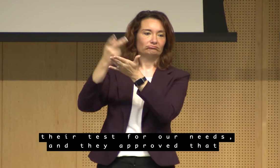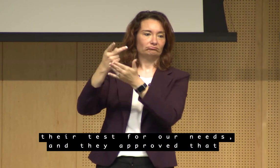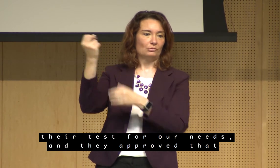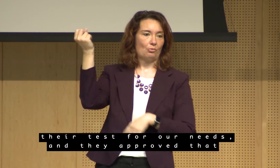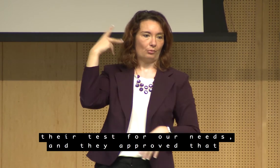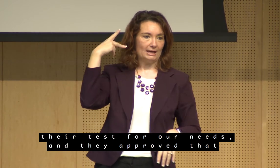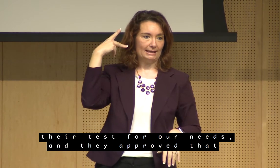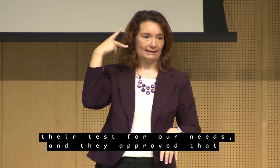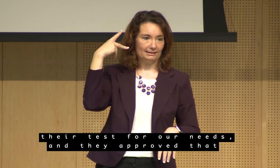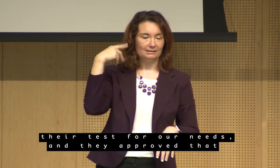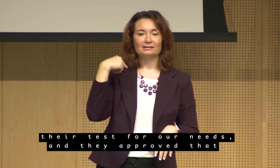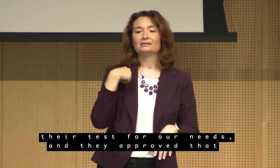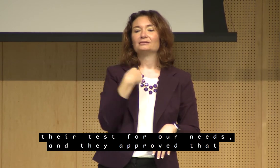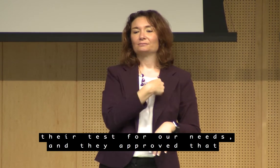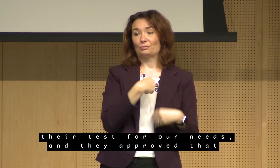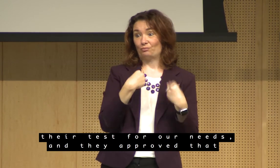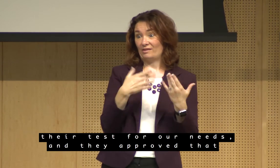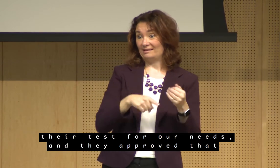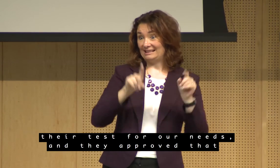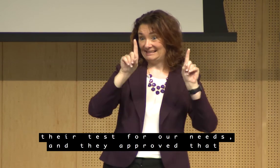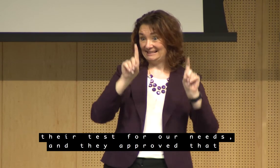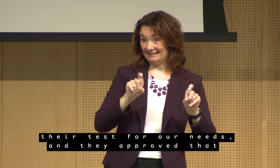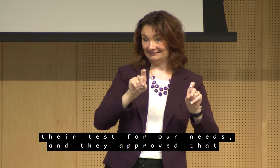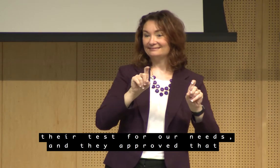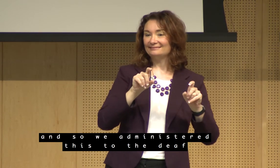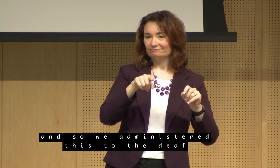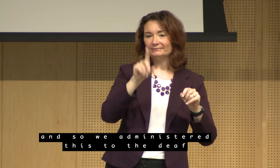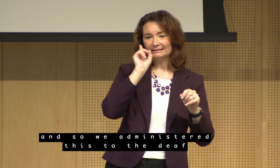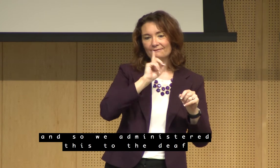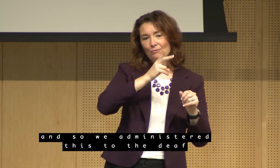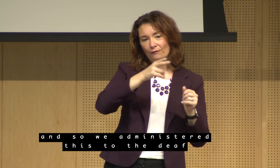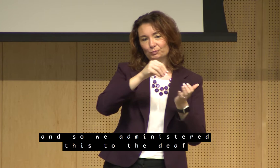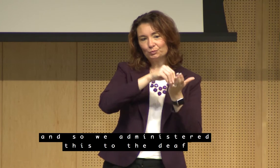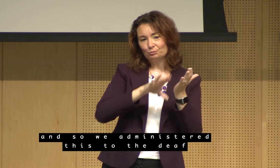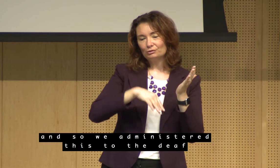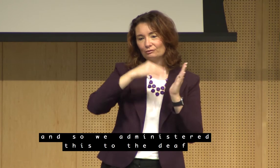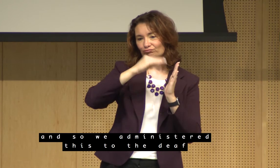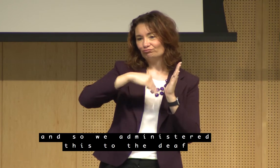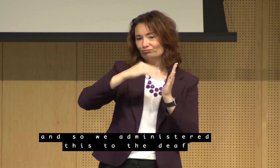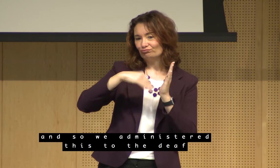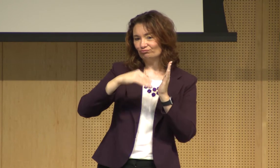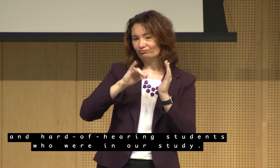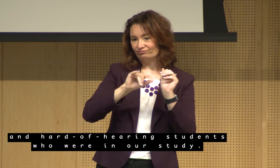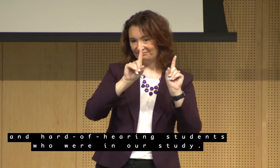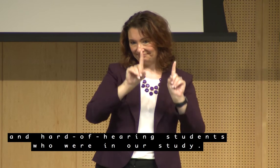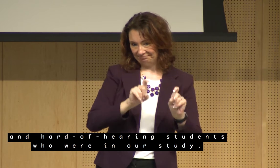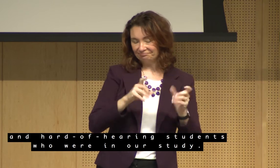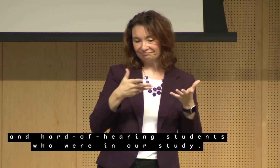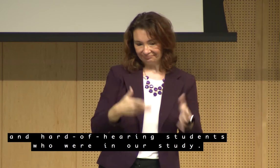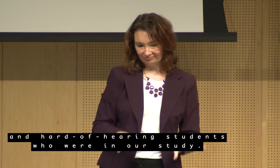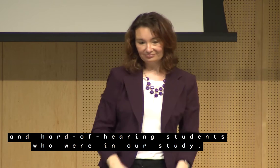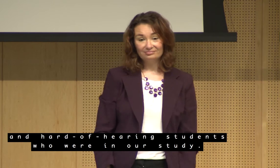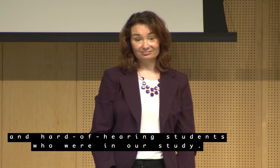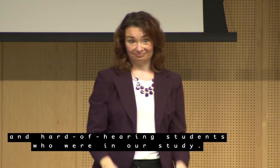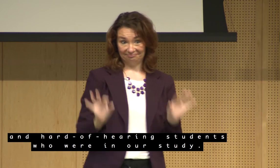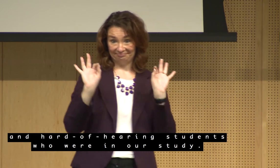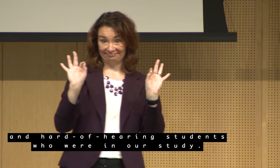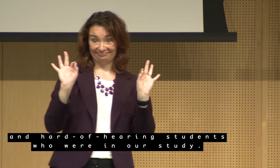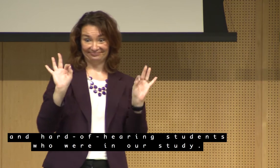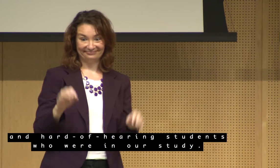test for our needs, and they approved that. And so we administered this to the deaf and hard of hearing students who were in our study.